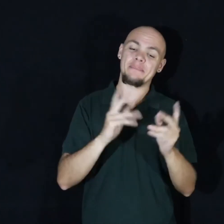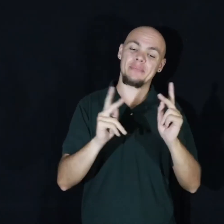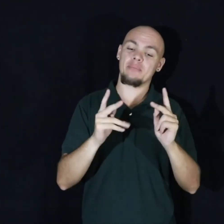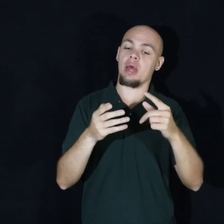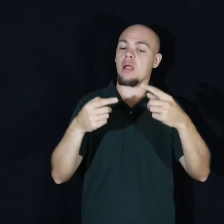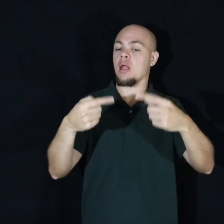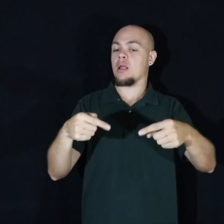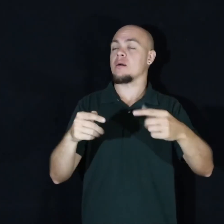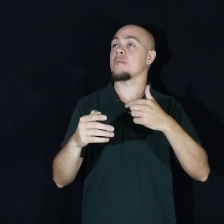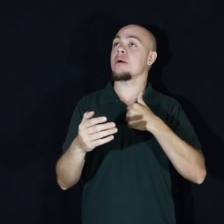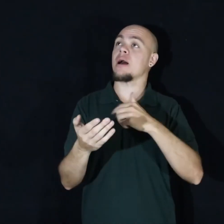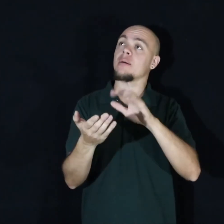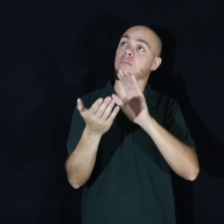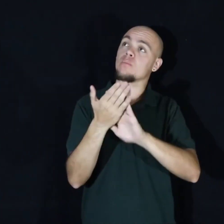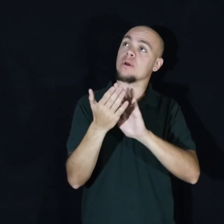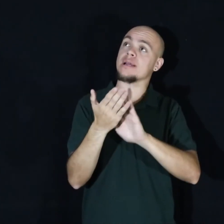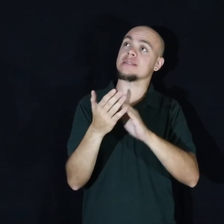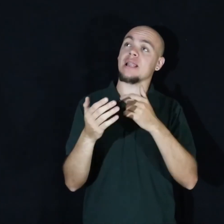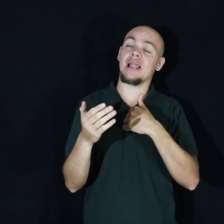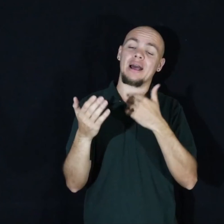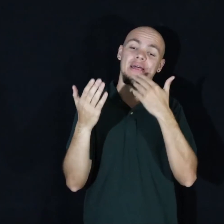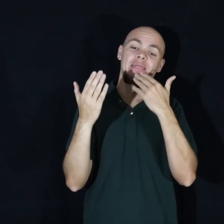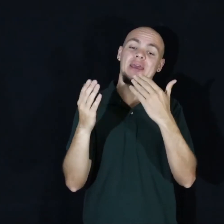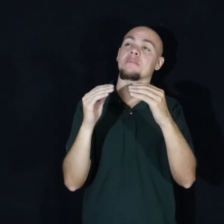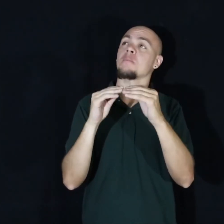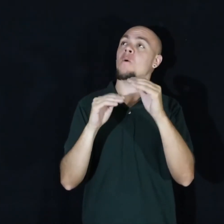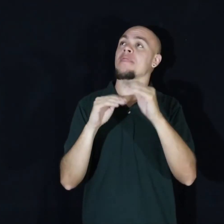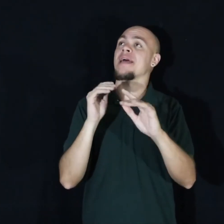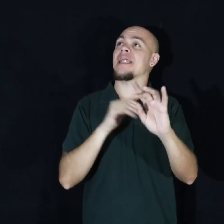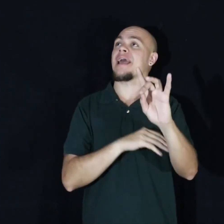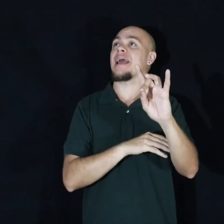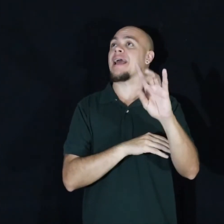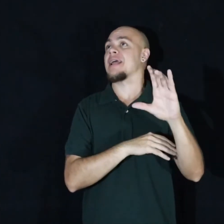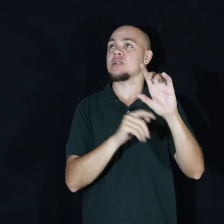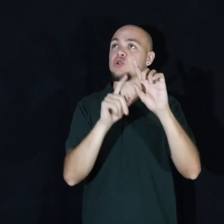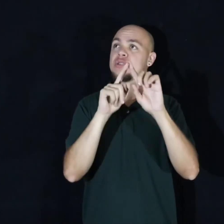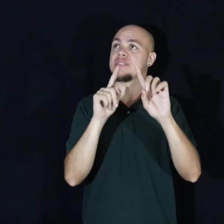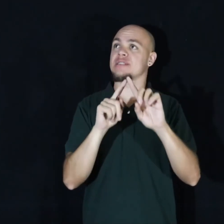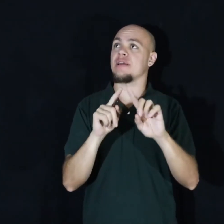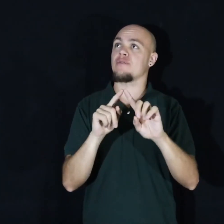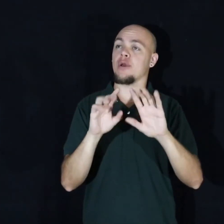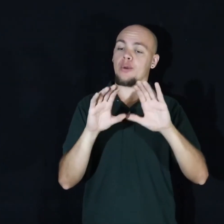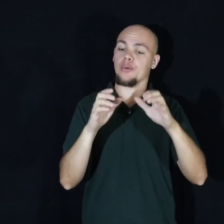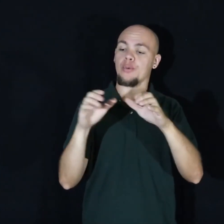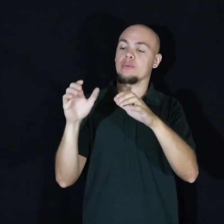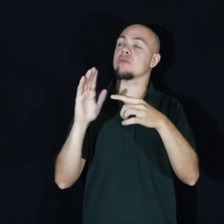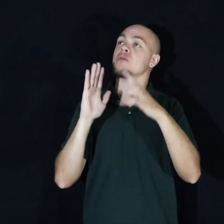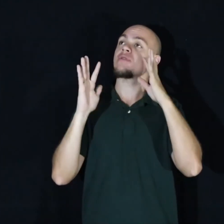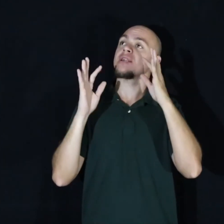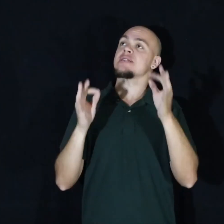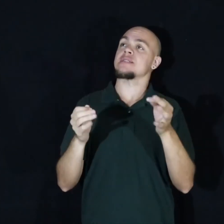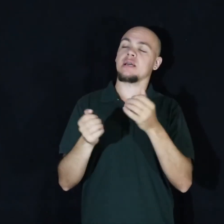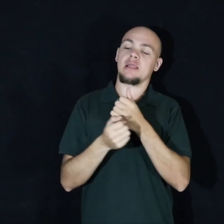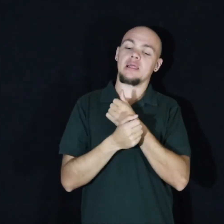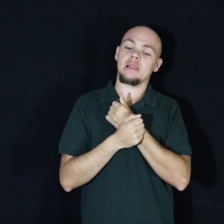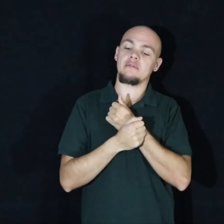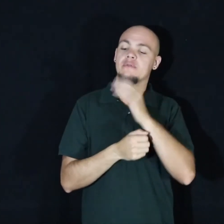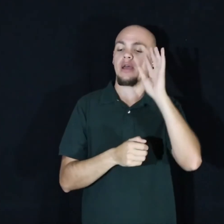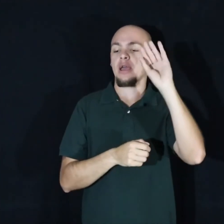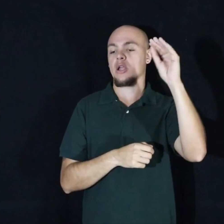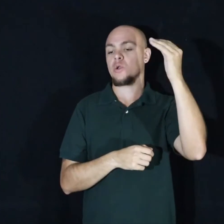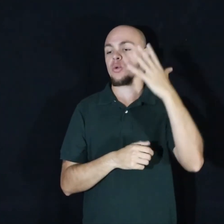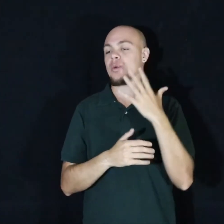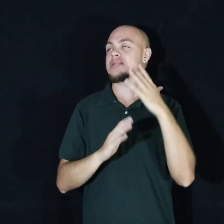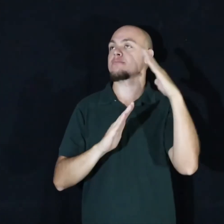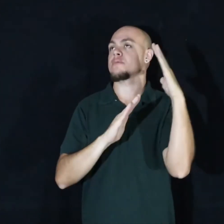a controversial issue for some people, but I give praise and I give thanks for those over 800 denominations who have